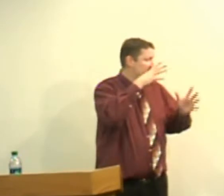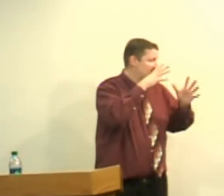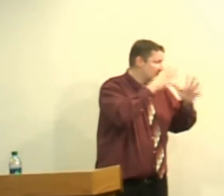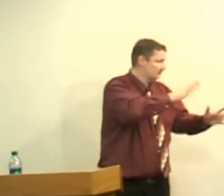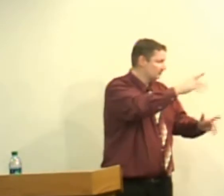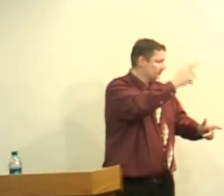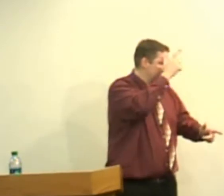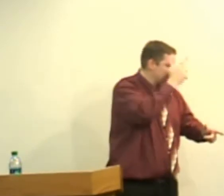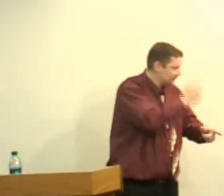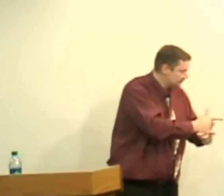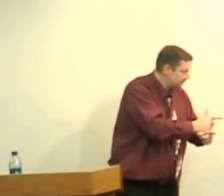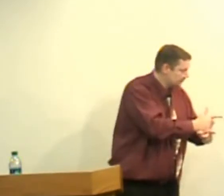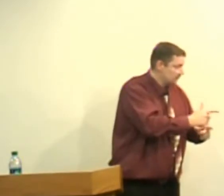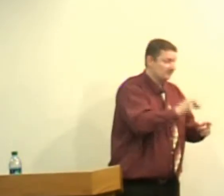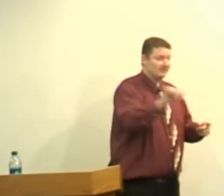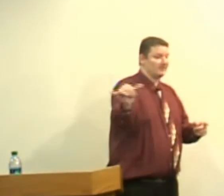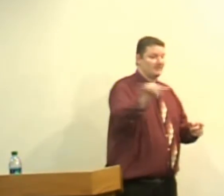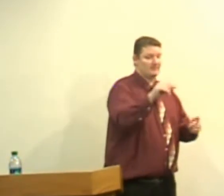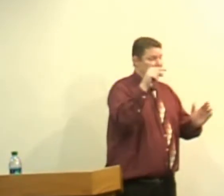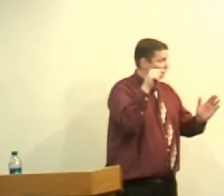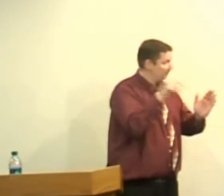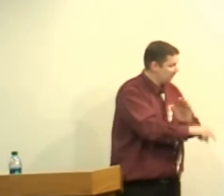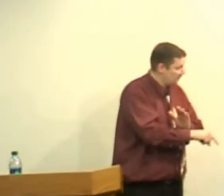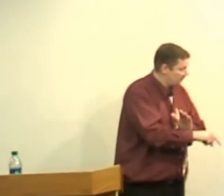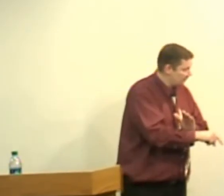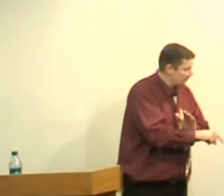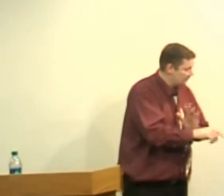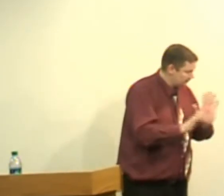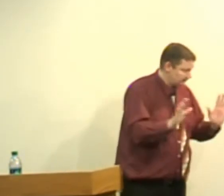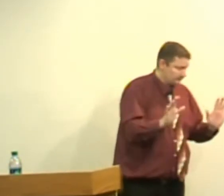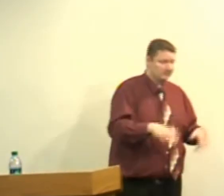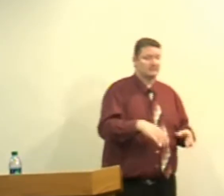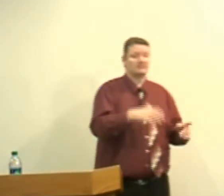Everyone who hates his brother is a murderer.